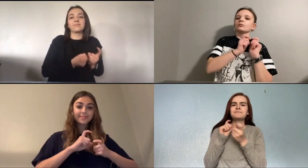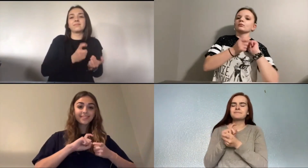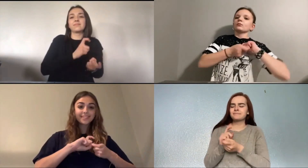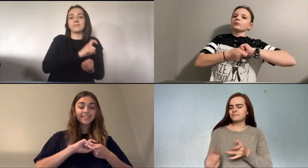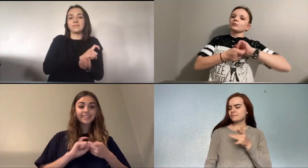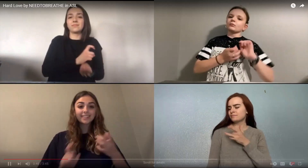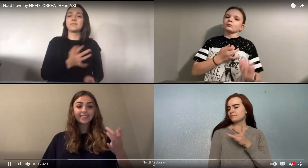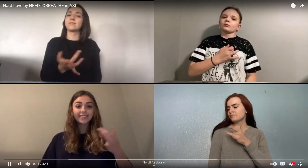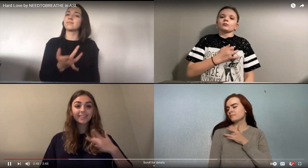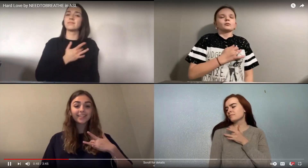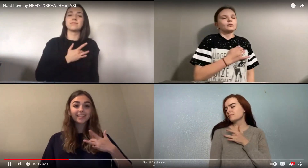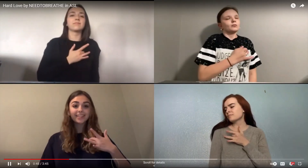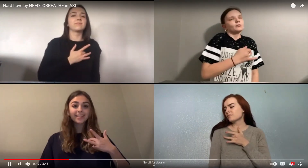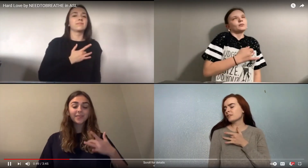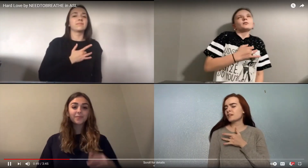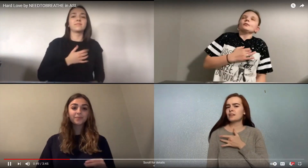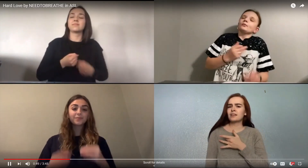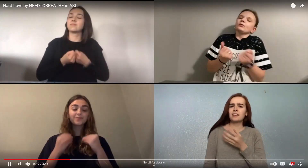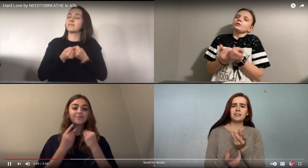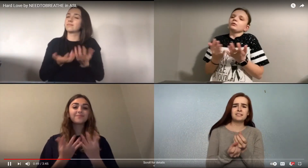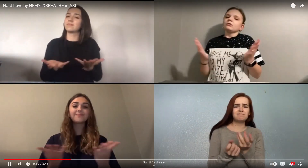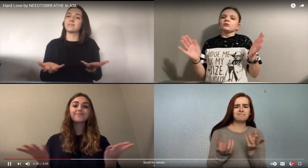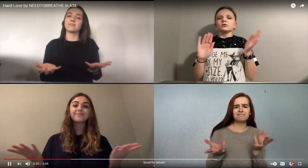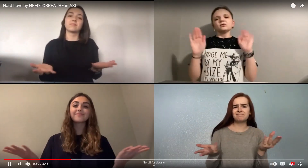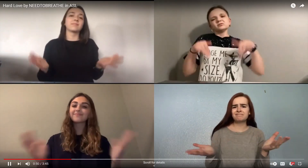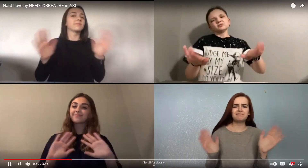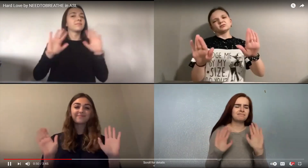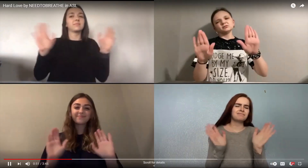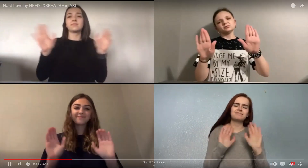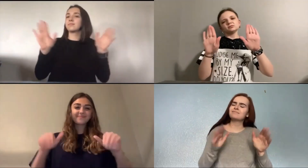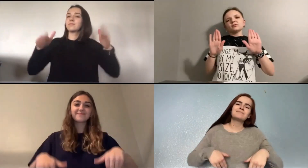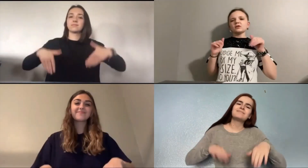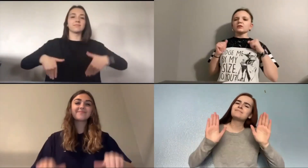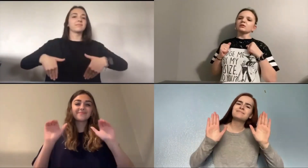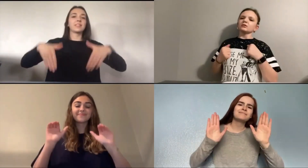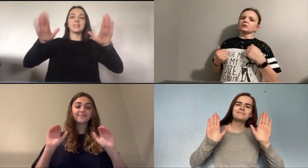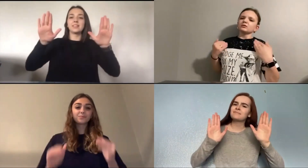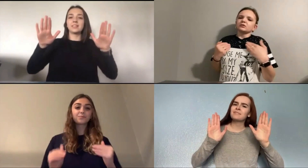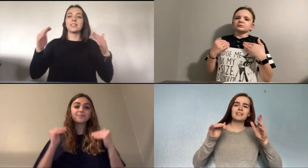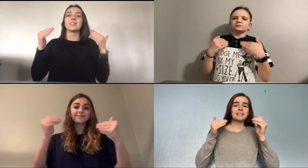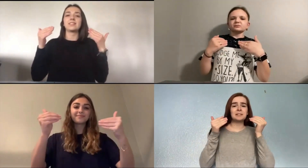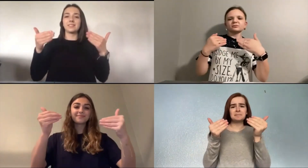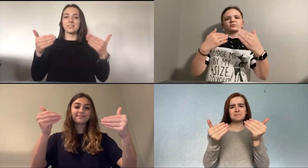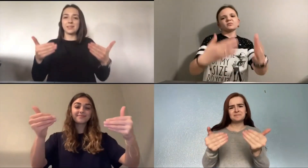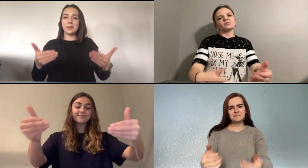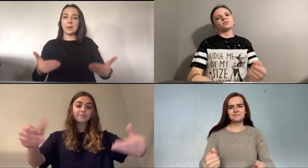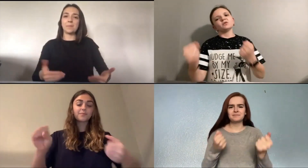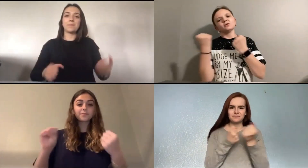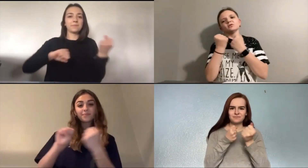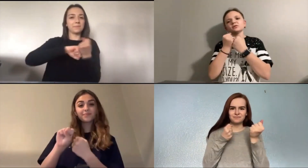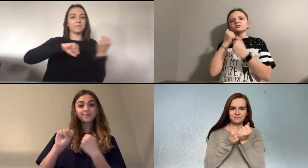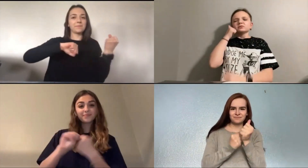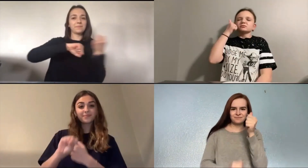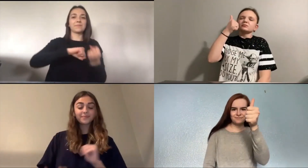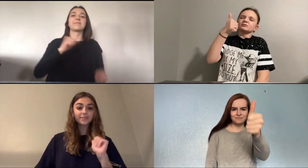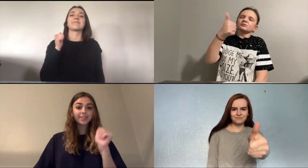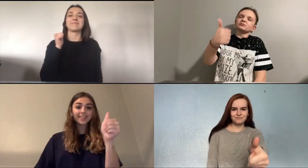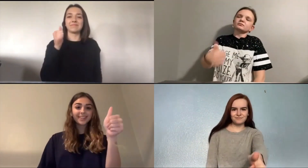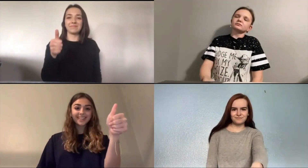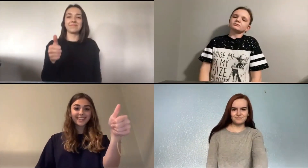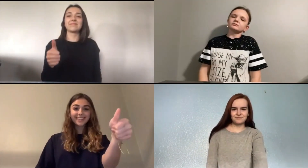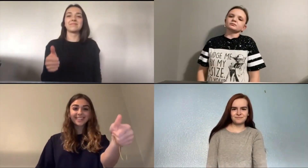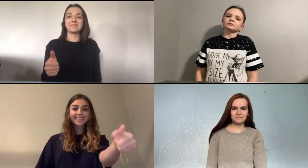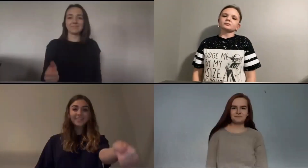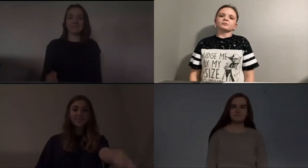love. You can't change without a fallout. It's gonna hurt, but don't slow down. Get back up, cause it's a